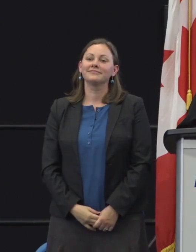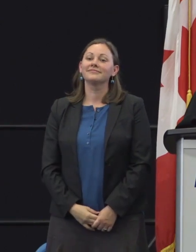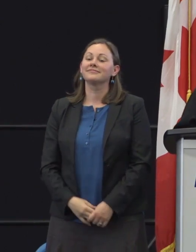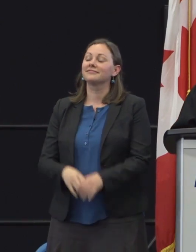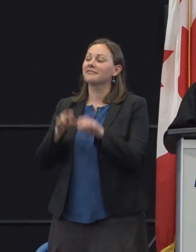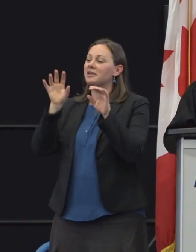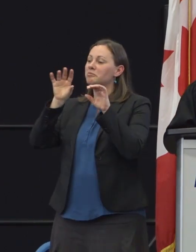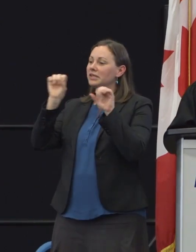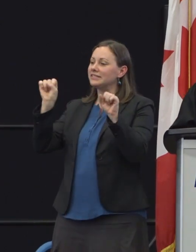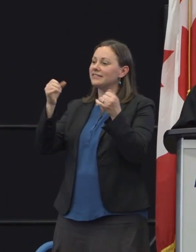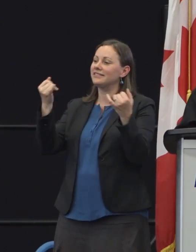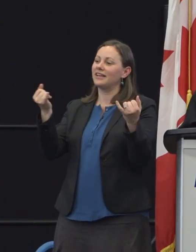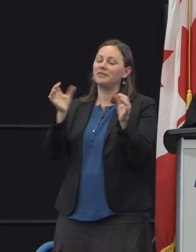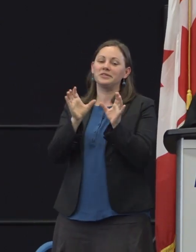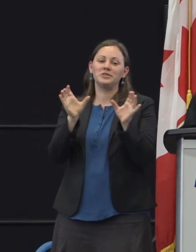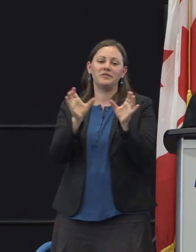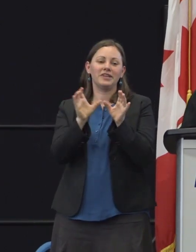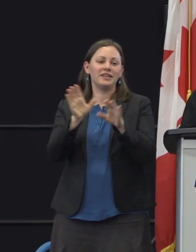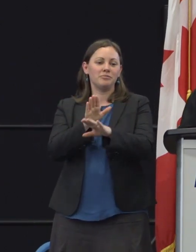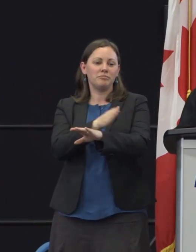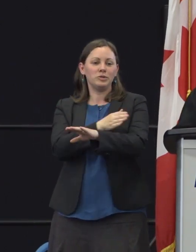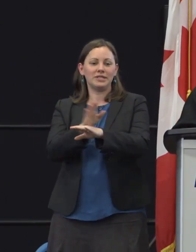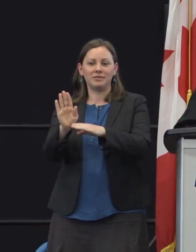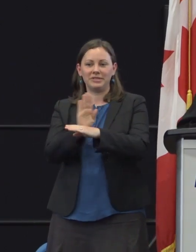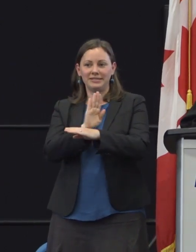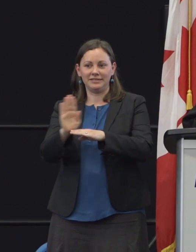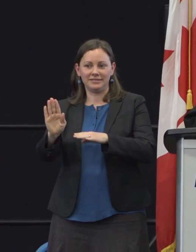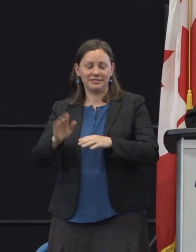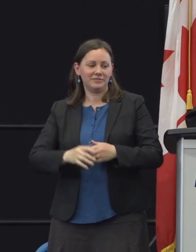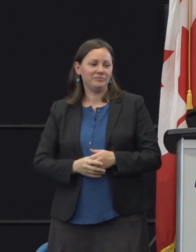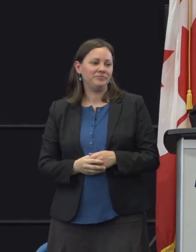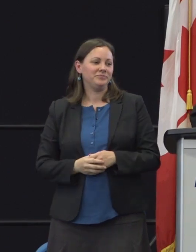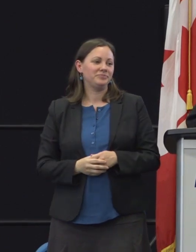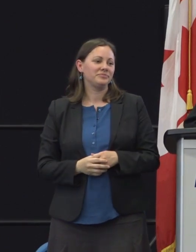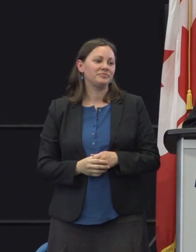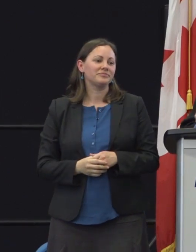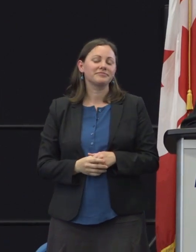Mr. President, for the certificate in music business,